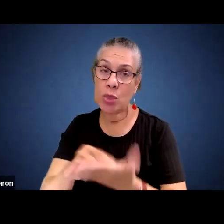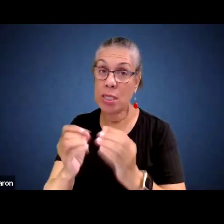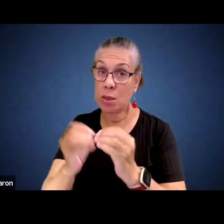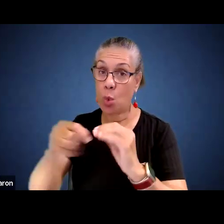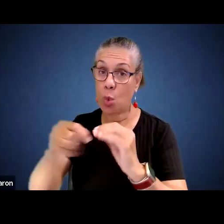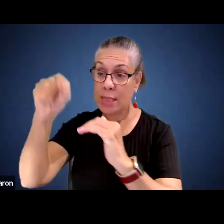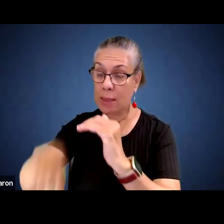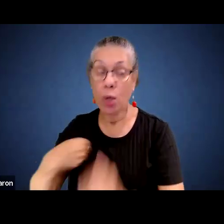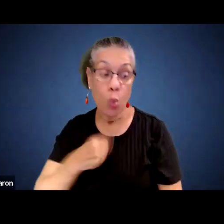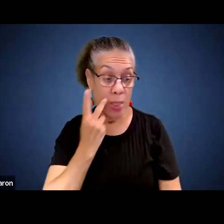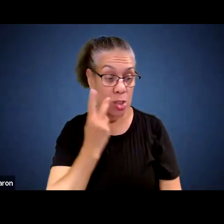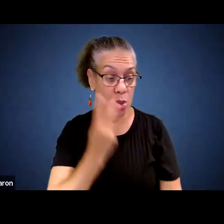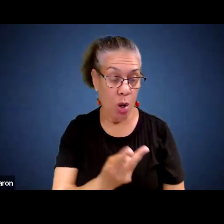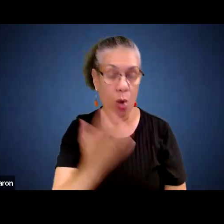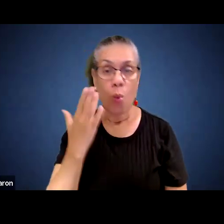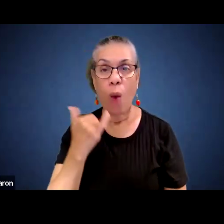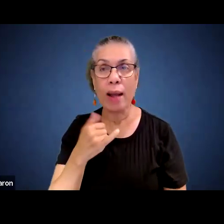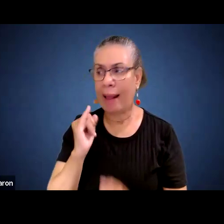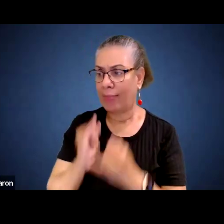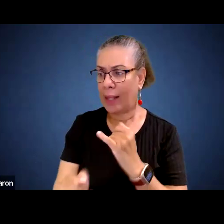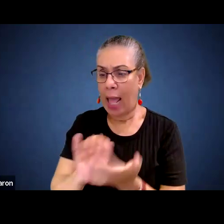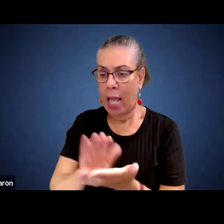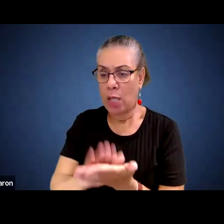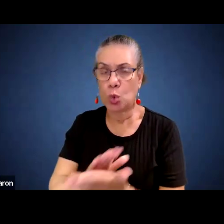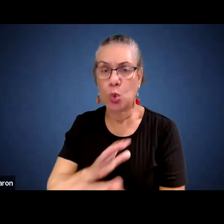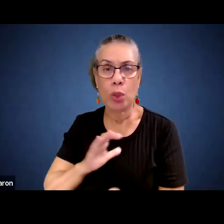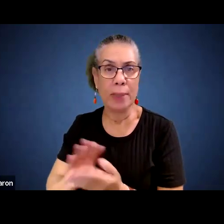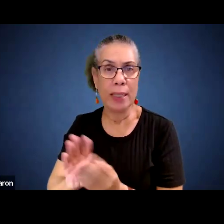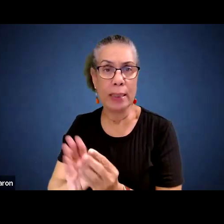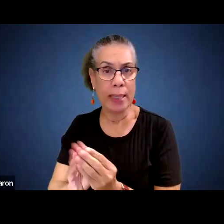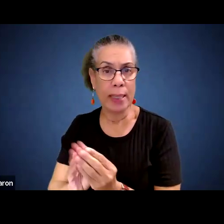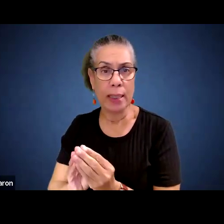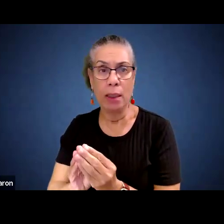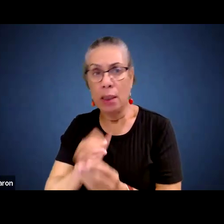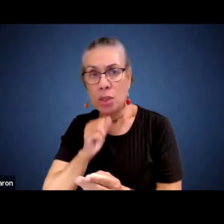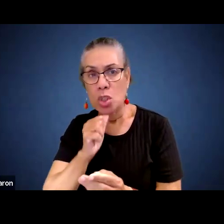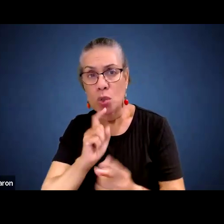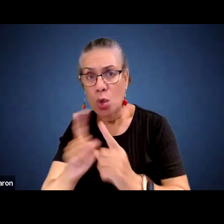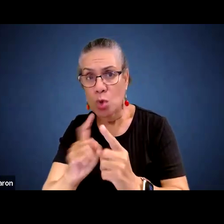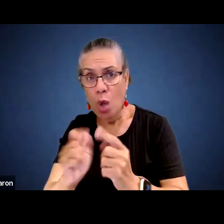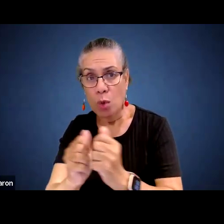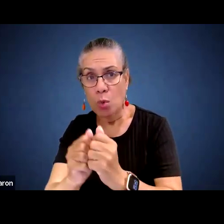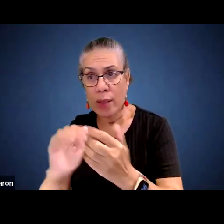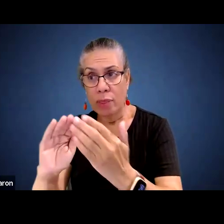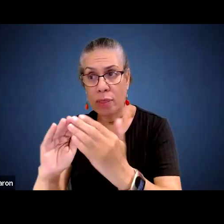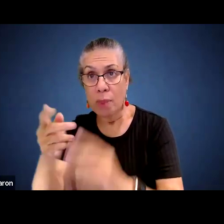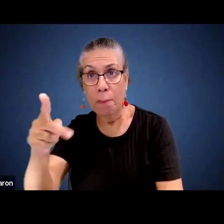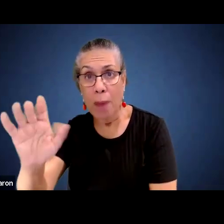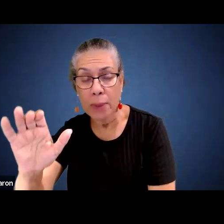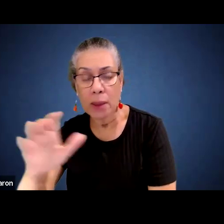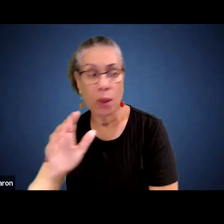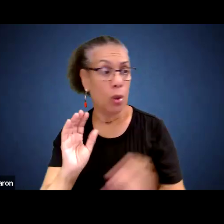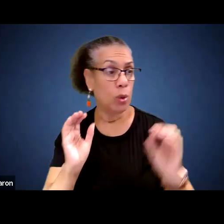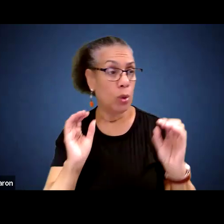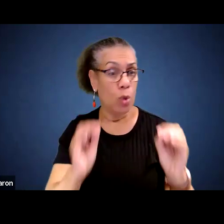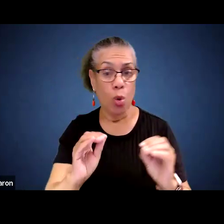We saw it because it had appeared at the last school committee meeting, but there's not been engagement with the public. There's not been engagement with the groups that